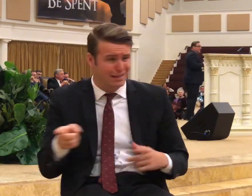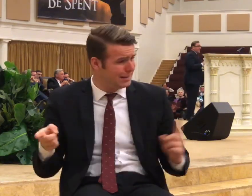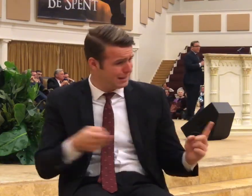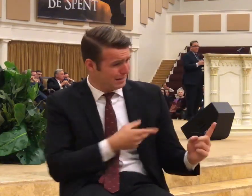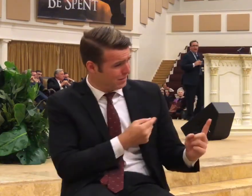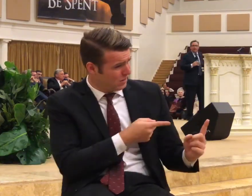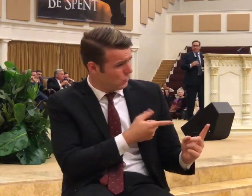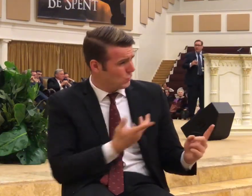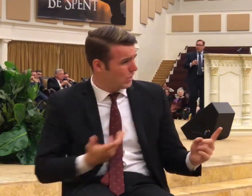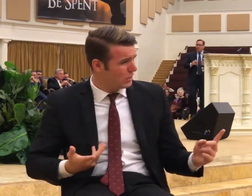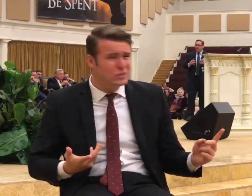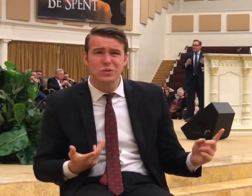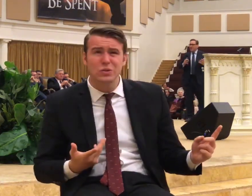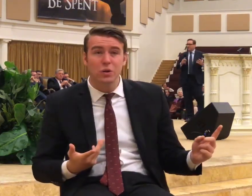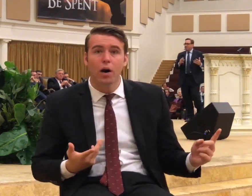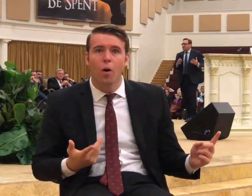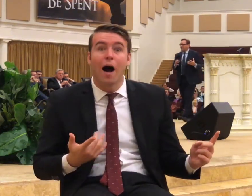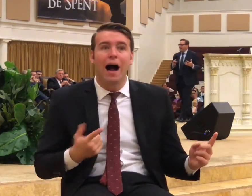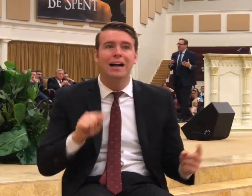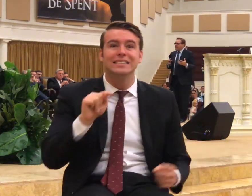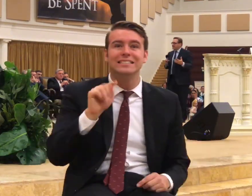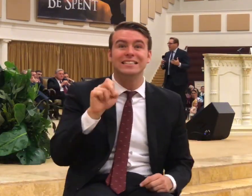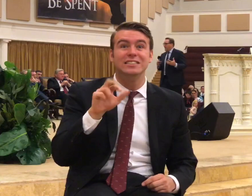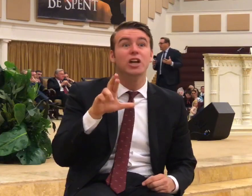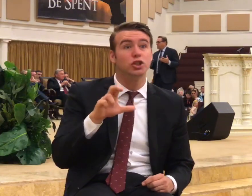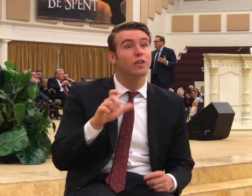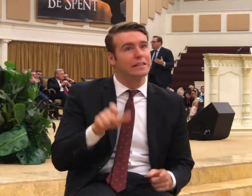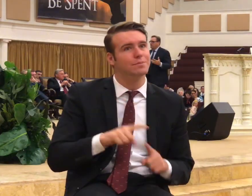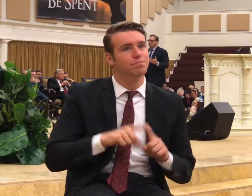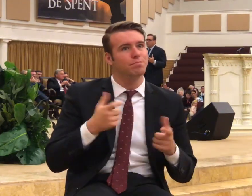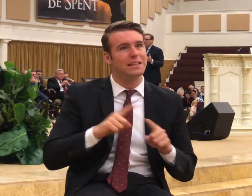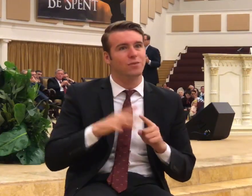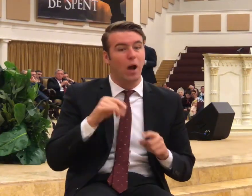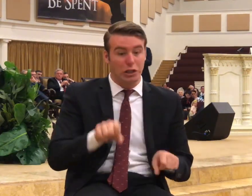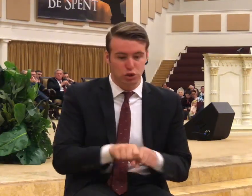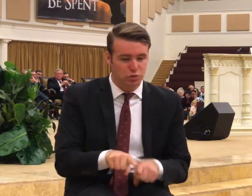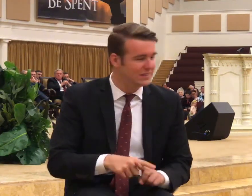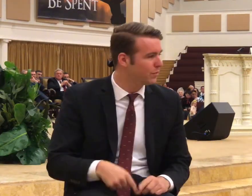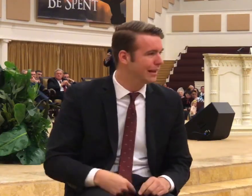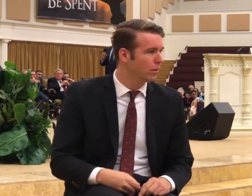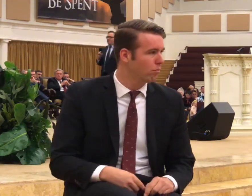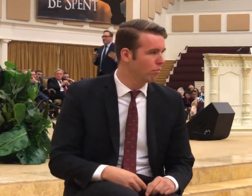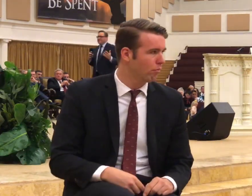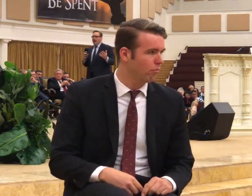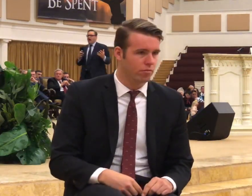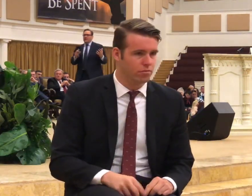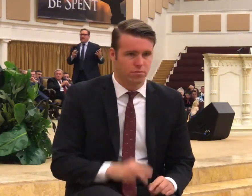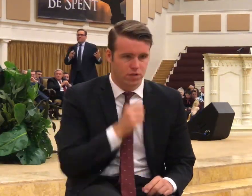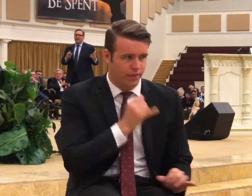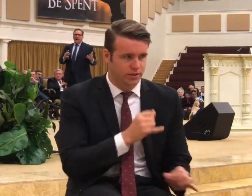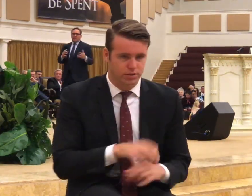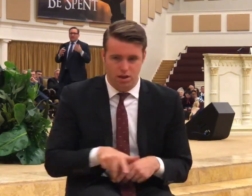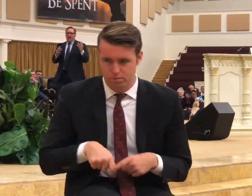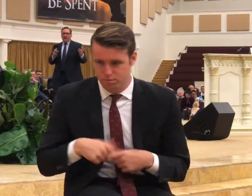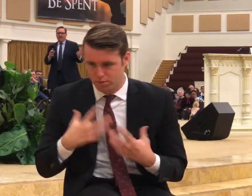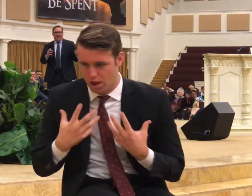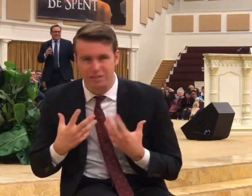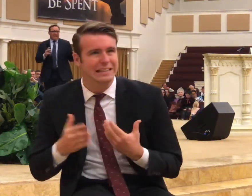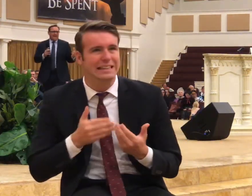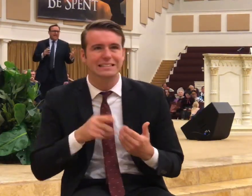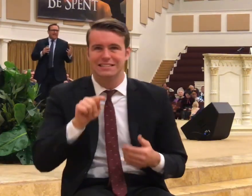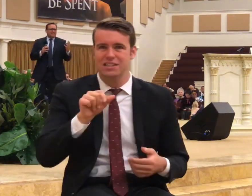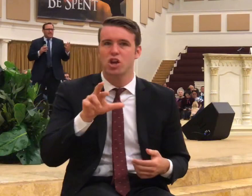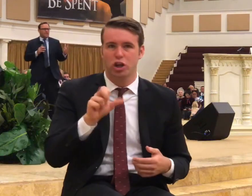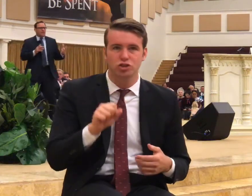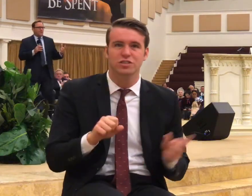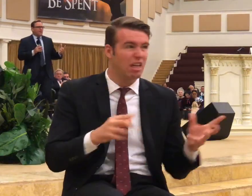when you're a teenager, right? Because you don't have the same shoes everybody else has got. You didn't go do the same things they all did at the club last